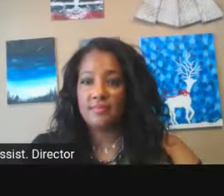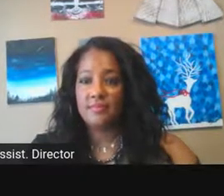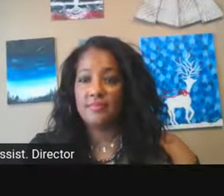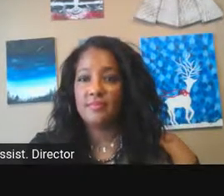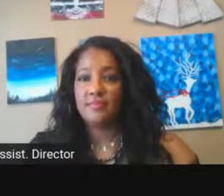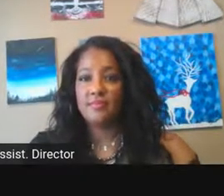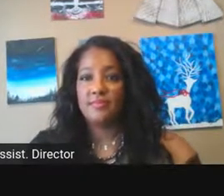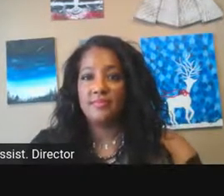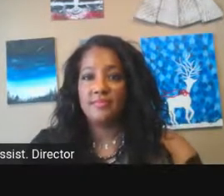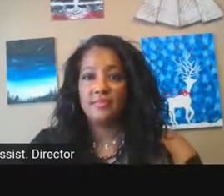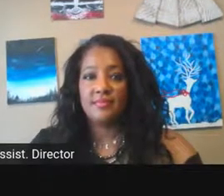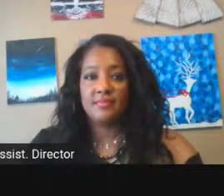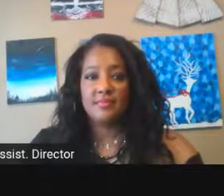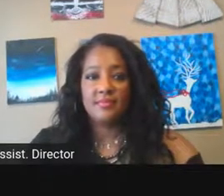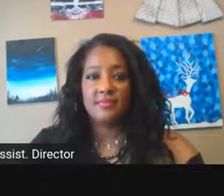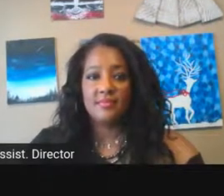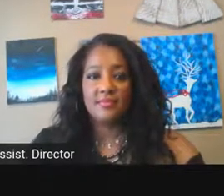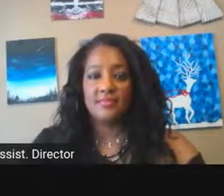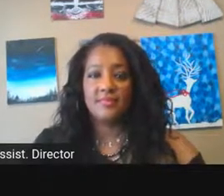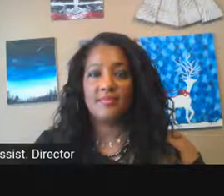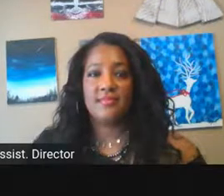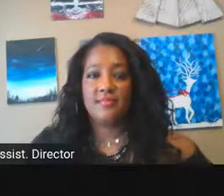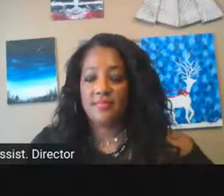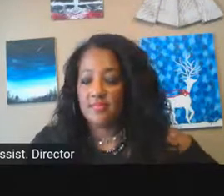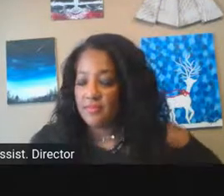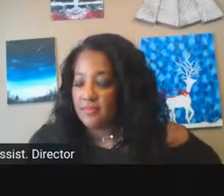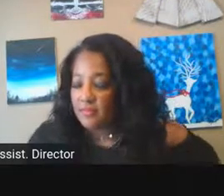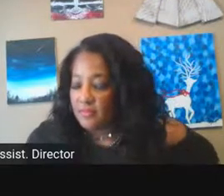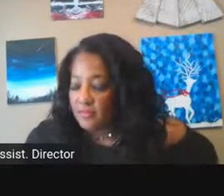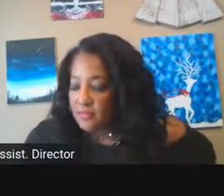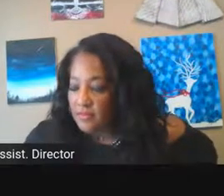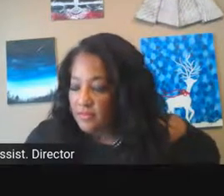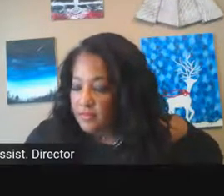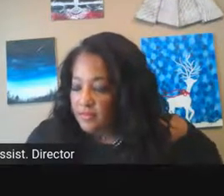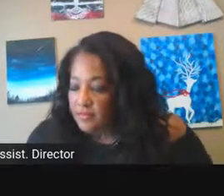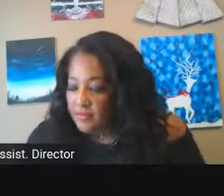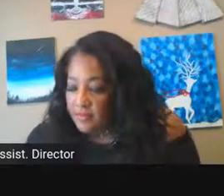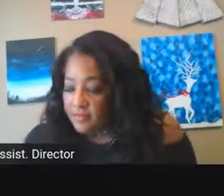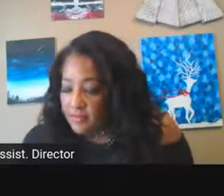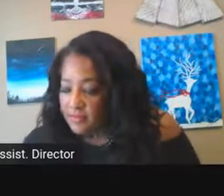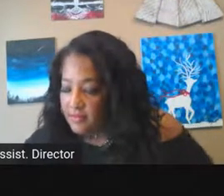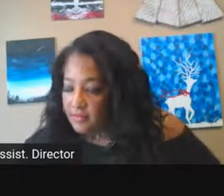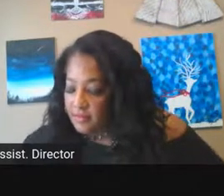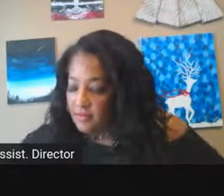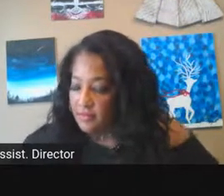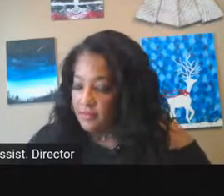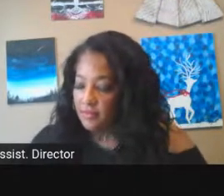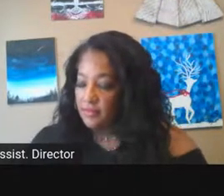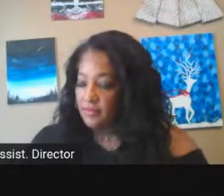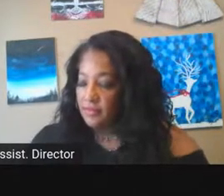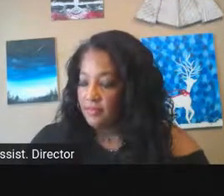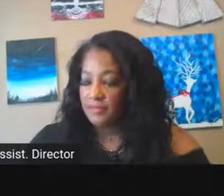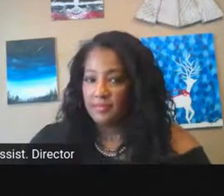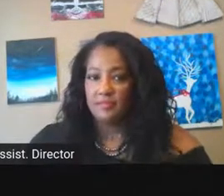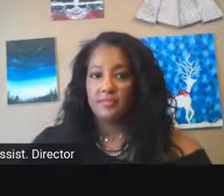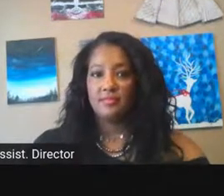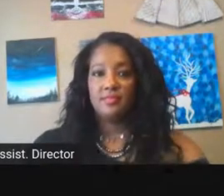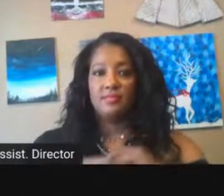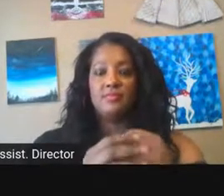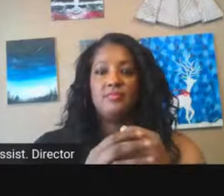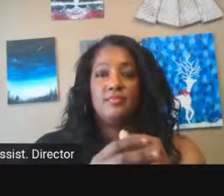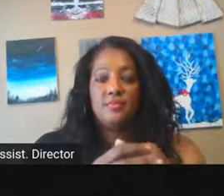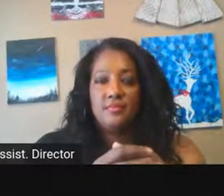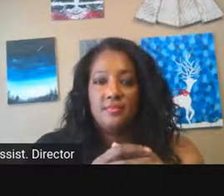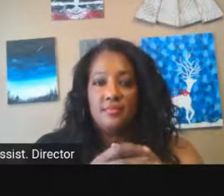There's a version that I saw performed that was so magical. And when I heard it again at the end of the show,